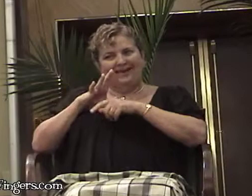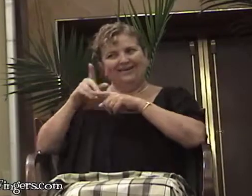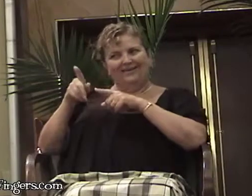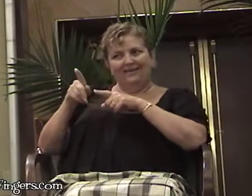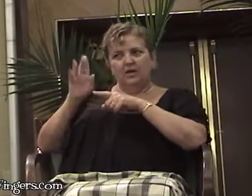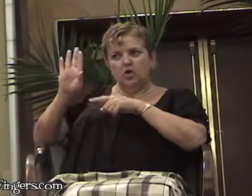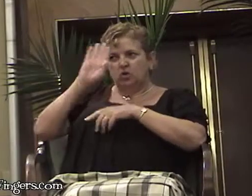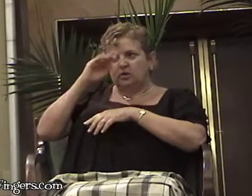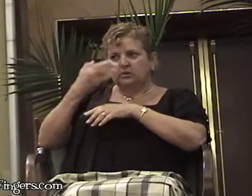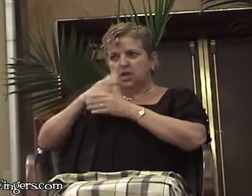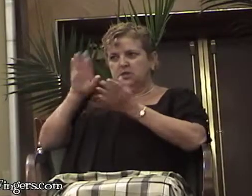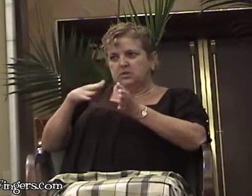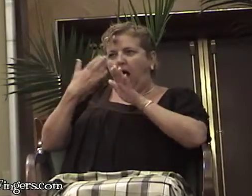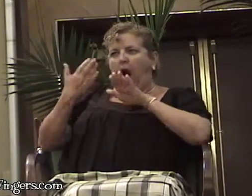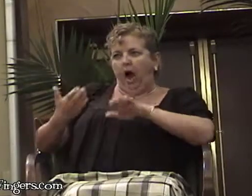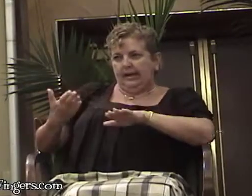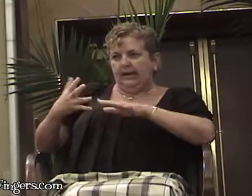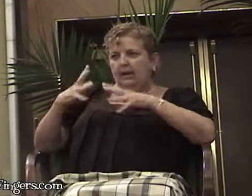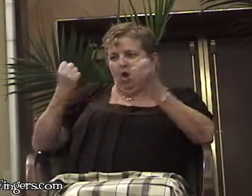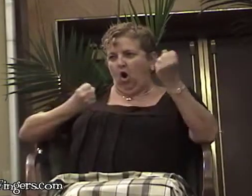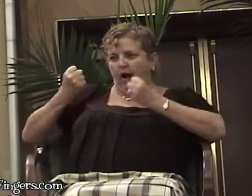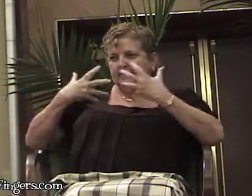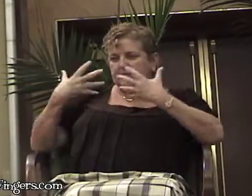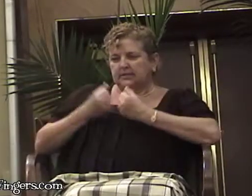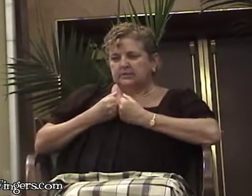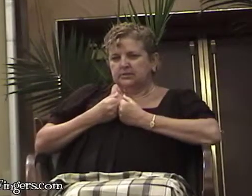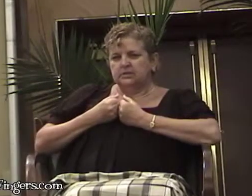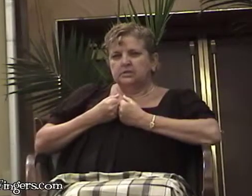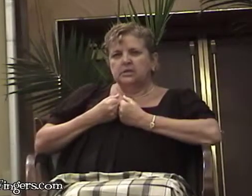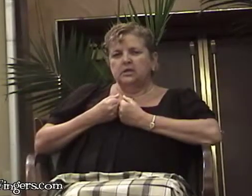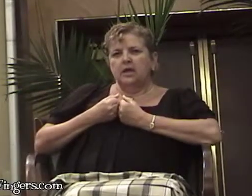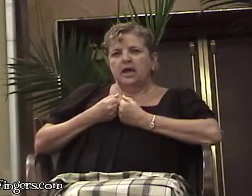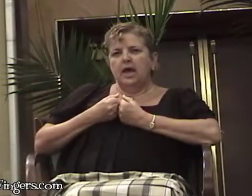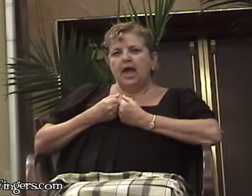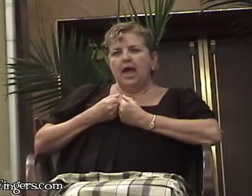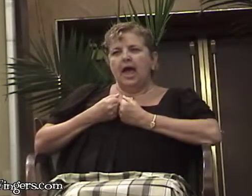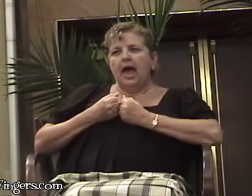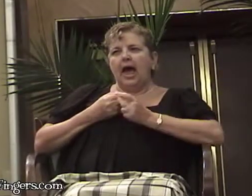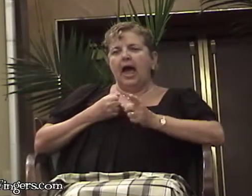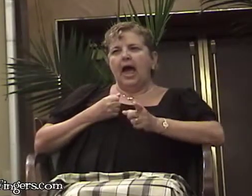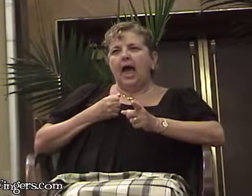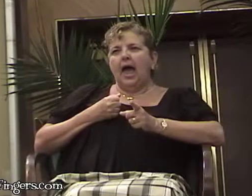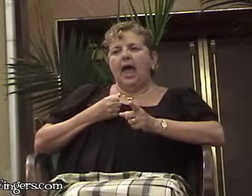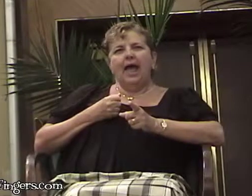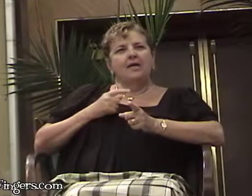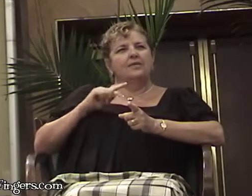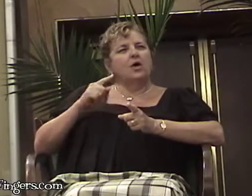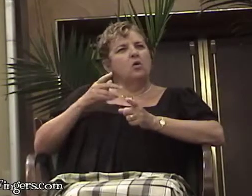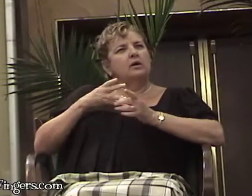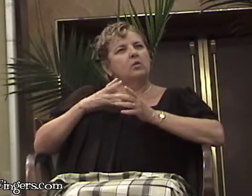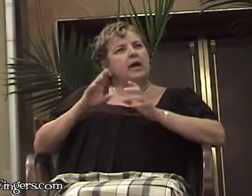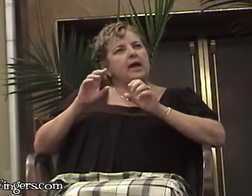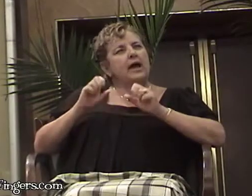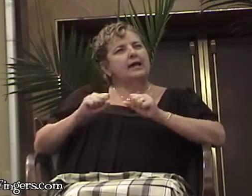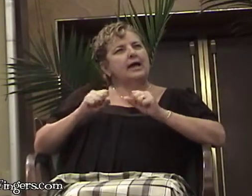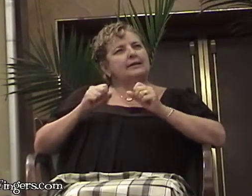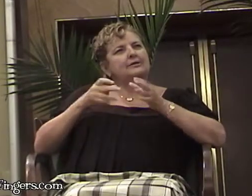everything's relative. He looked like he was probably in his late 30s, early 40s to me. And the only way I can describe it, I can still picture this yesterday, it was